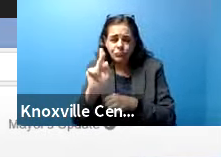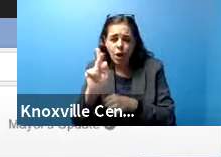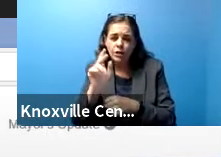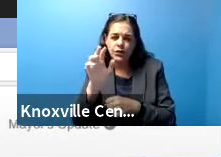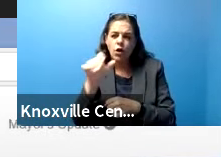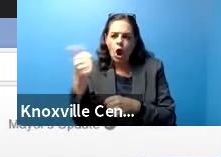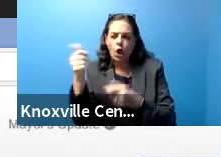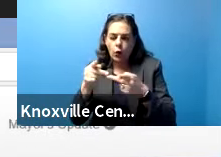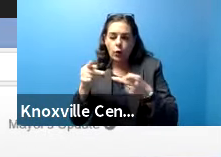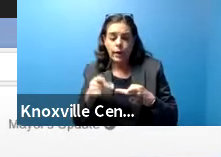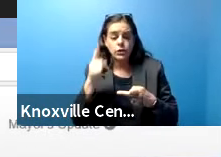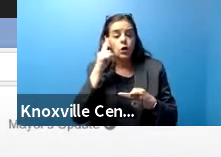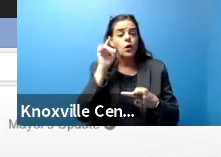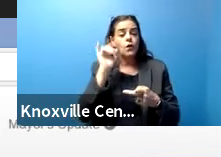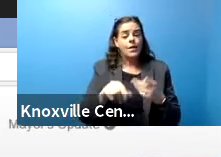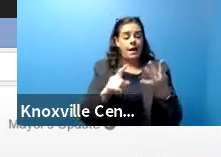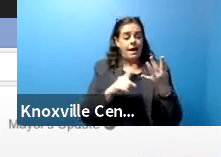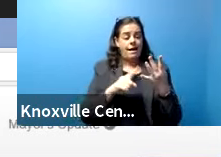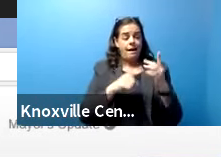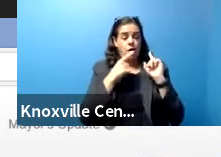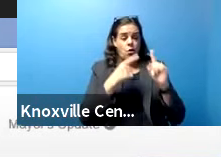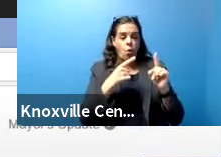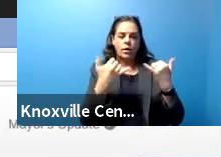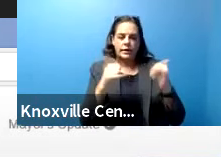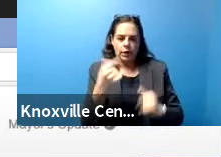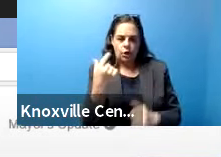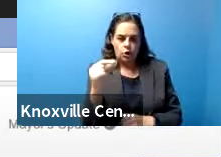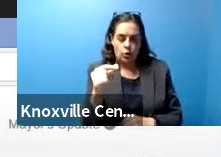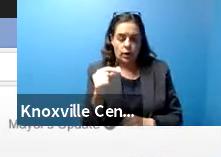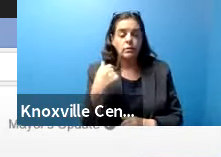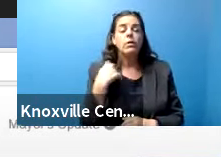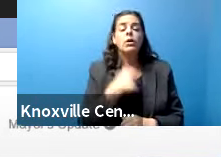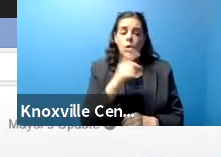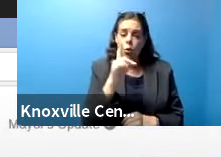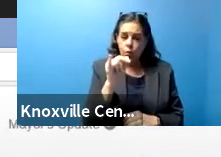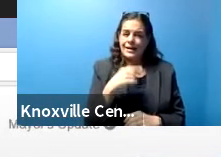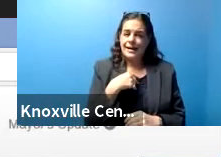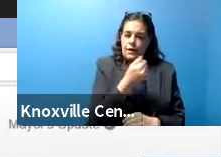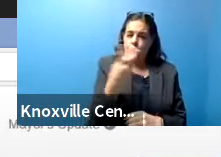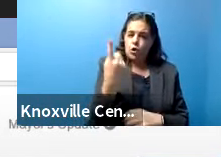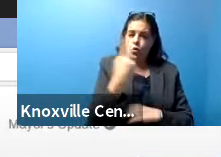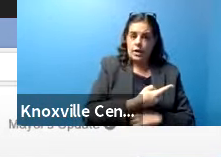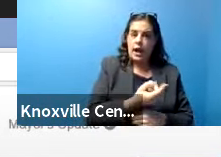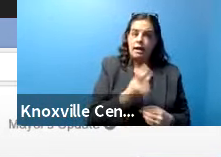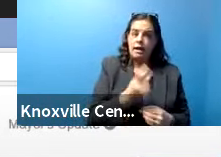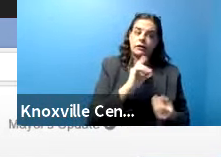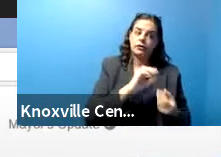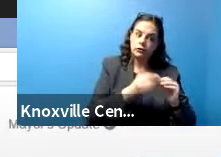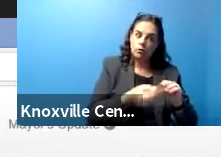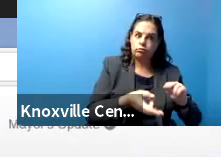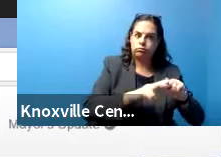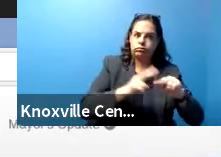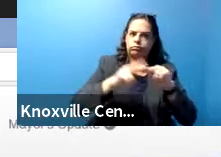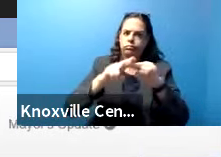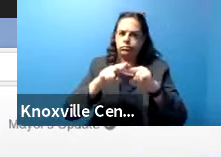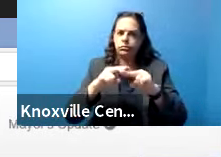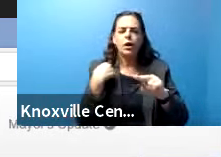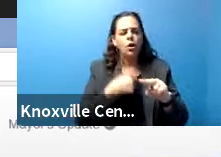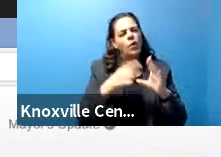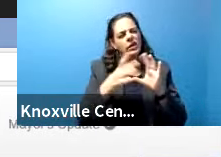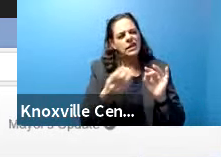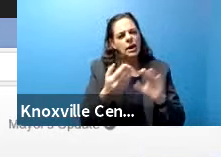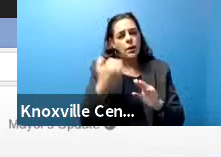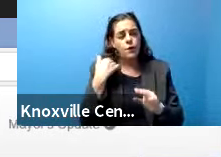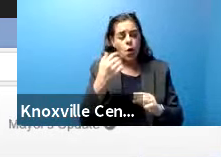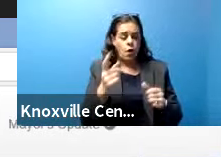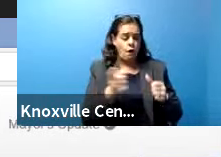traffic light remains green. While we did experience a few days of statistically significant increases, as we have stated previously, because the number